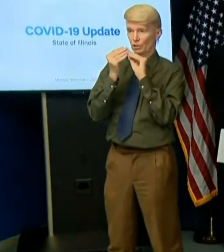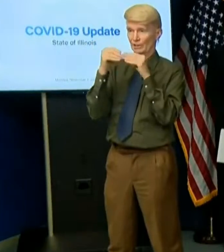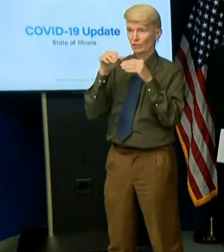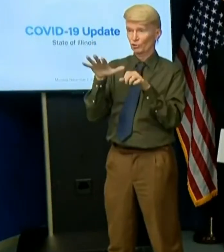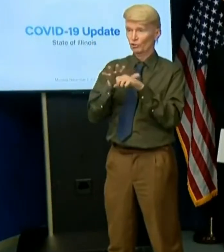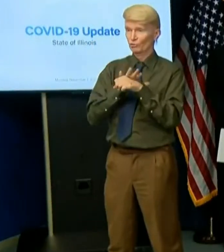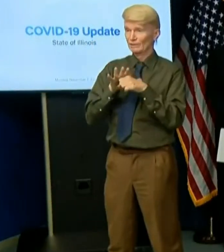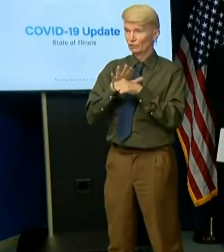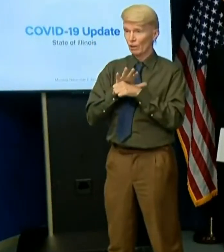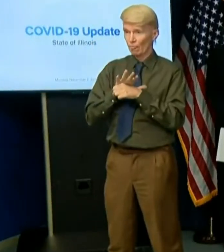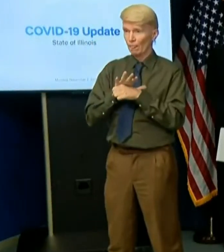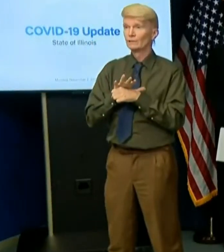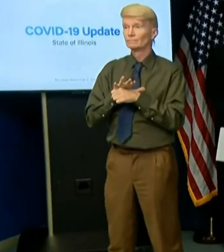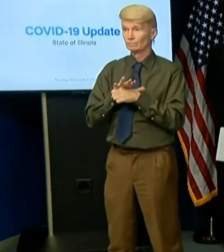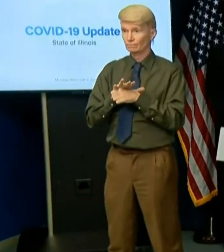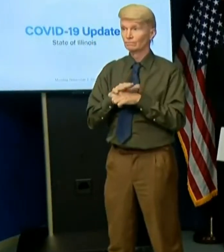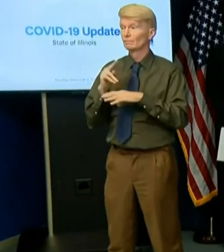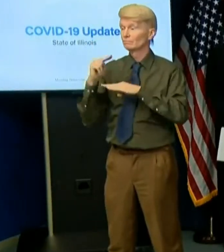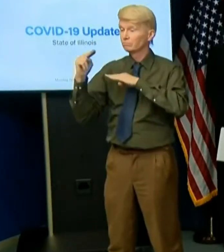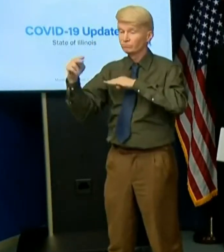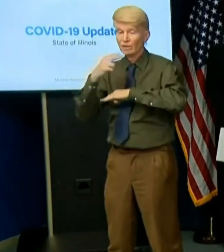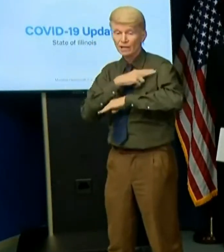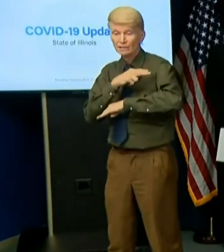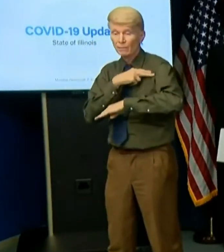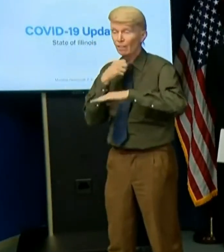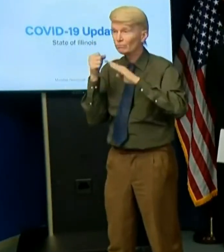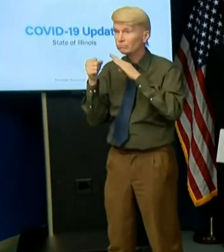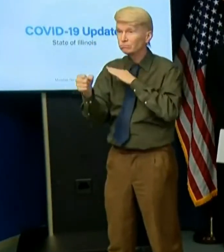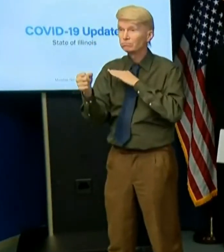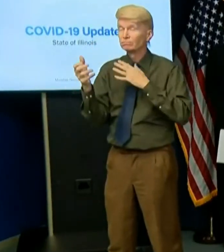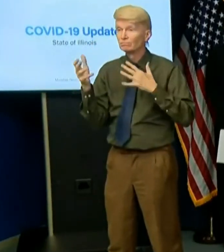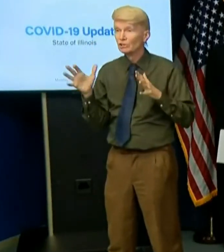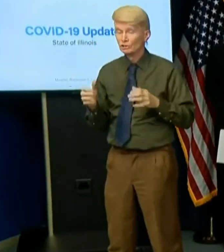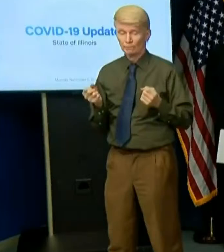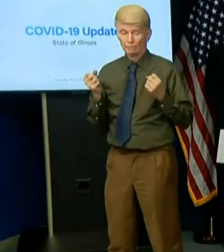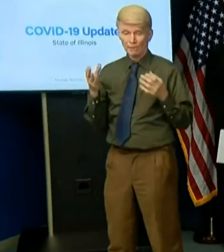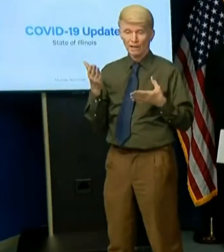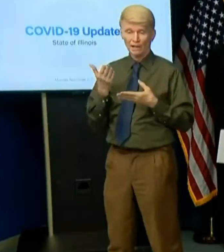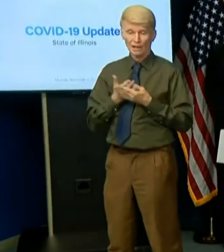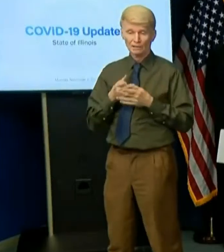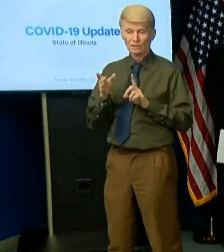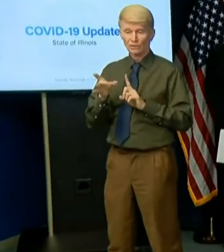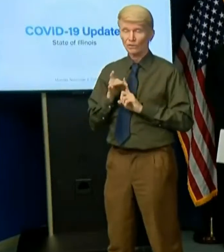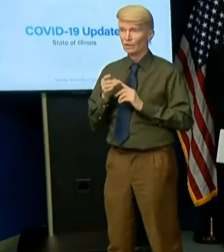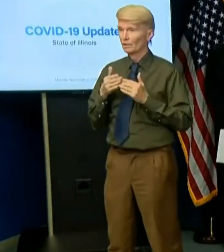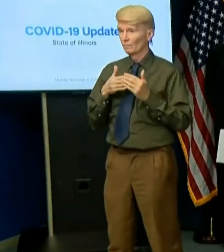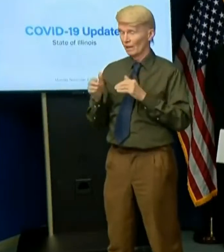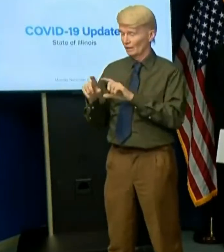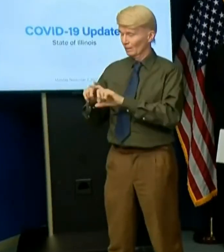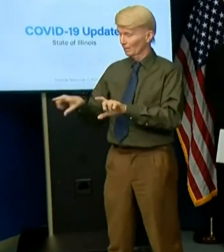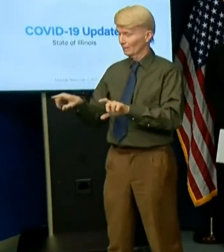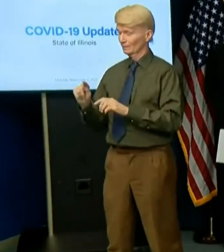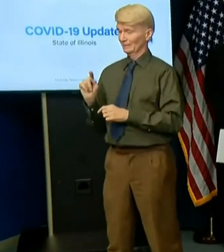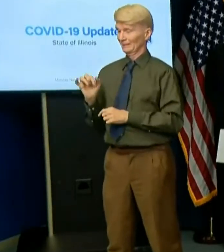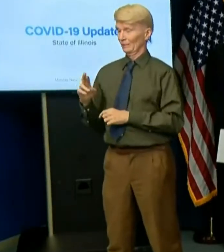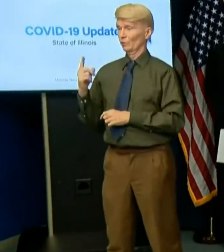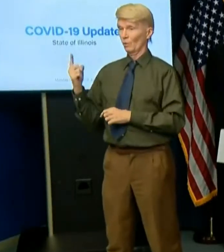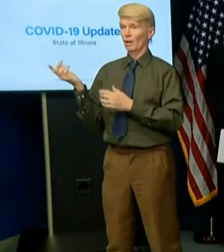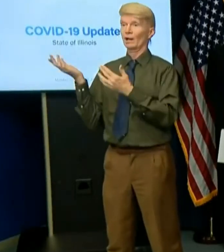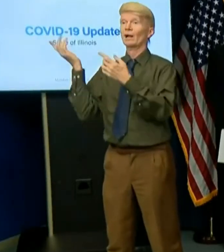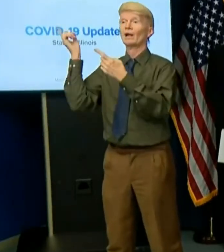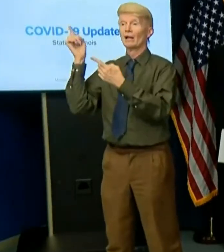in your region, of hospitalizations in the region, of cases in a region, even after a tier 1